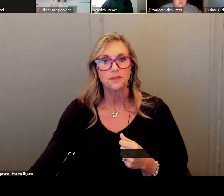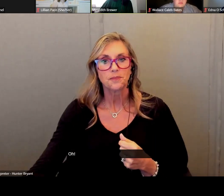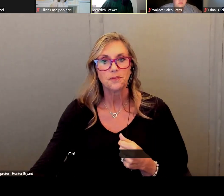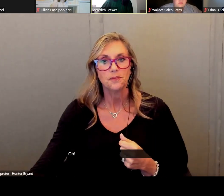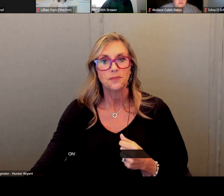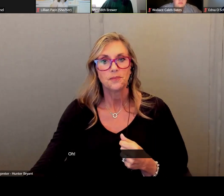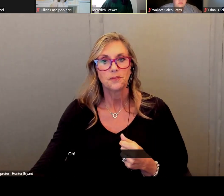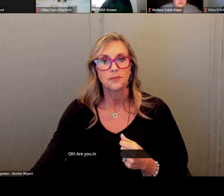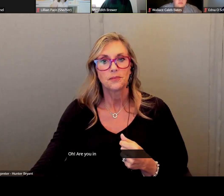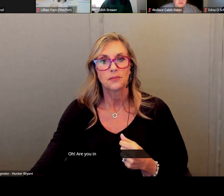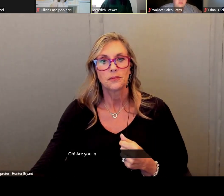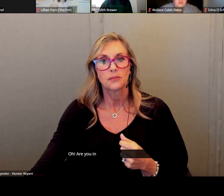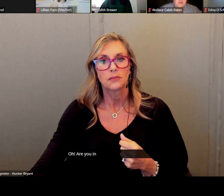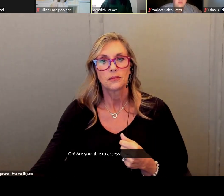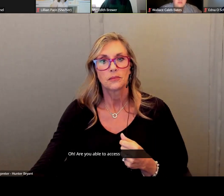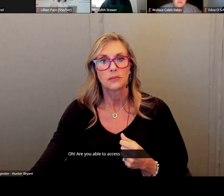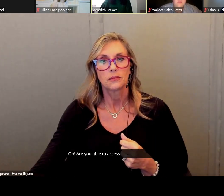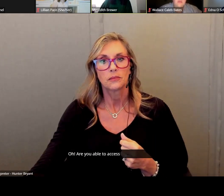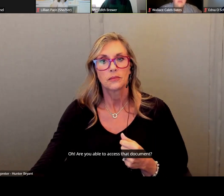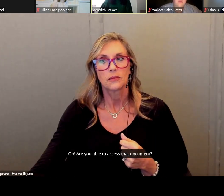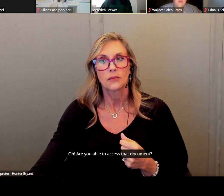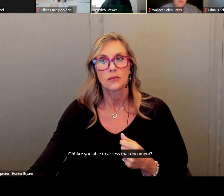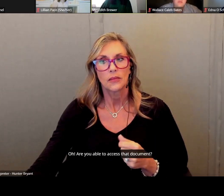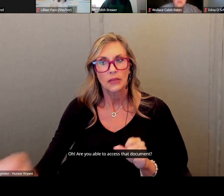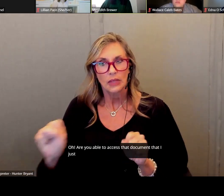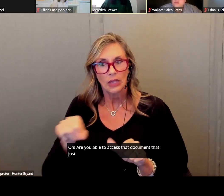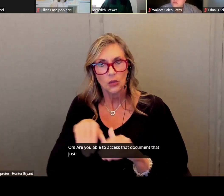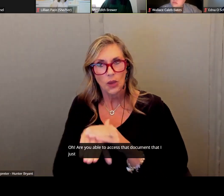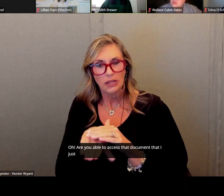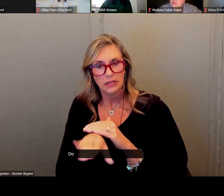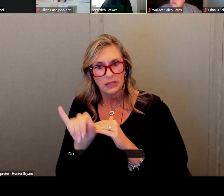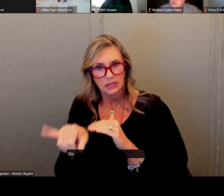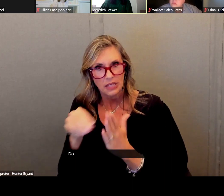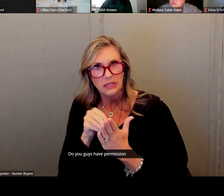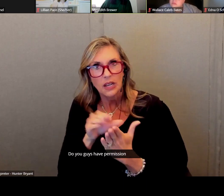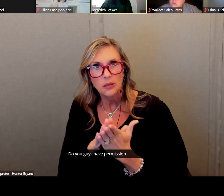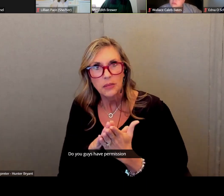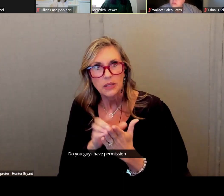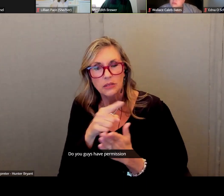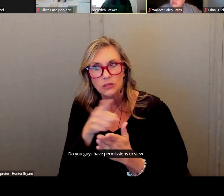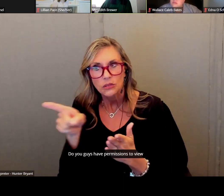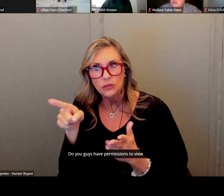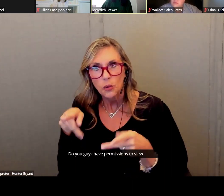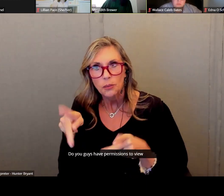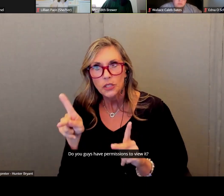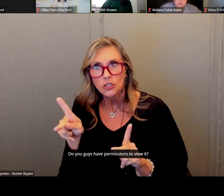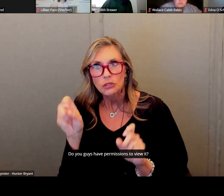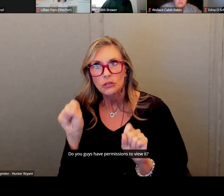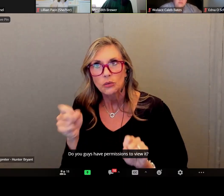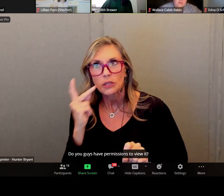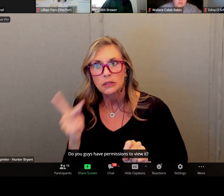are you able to access that document that I just put in? Do you guys have permissions to view it?